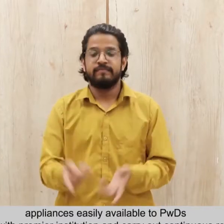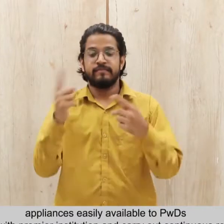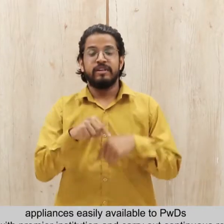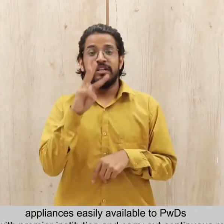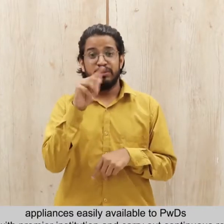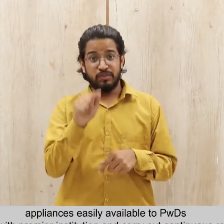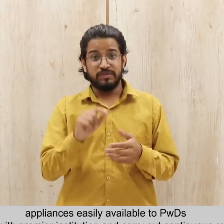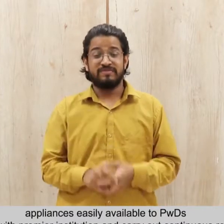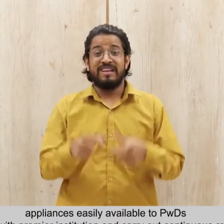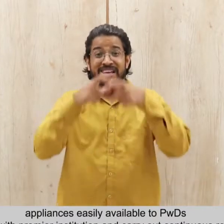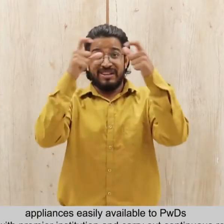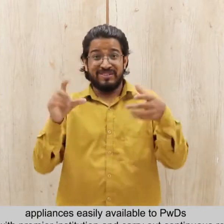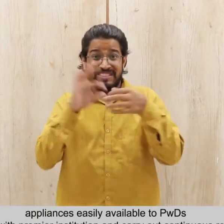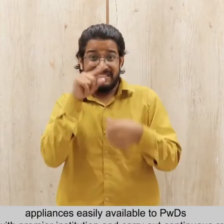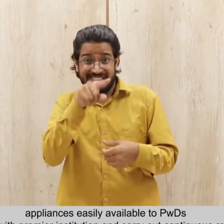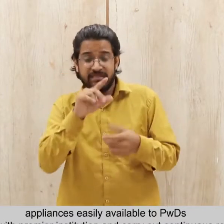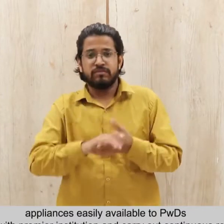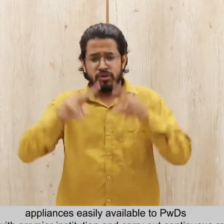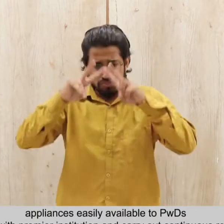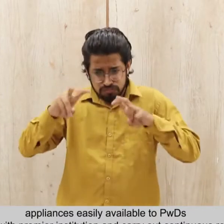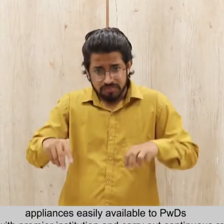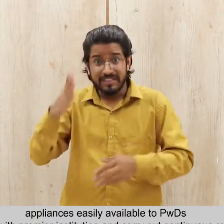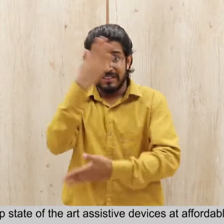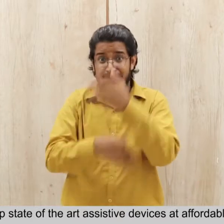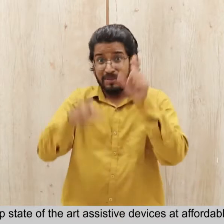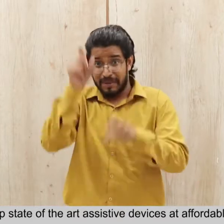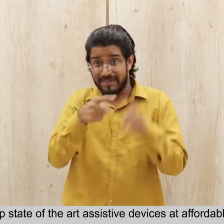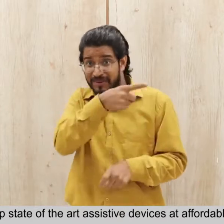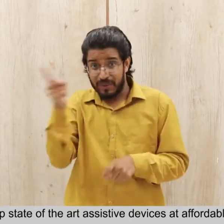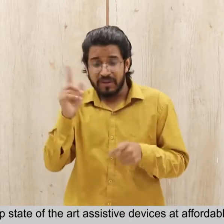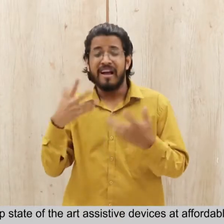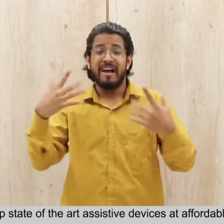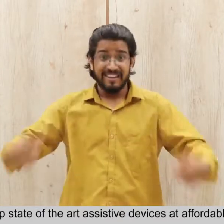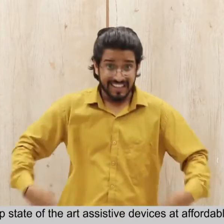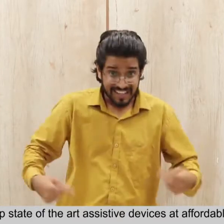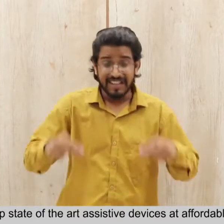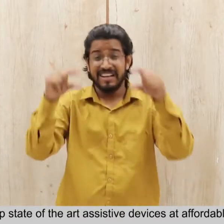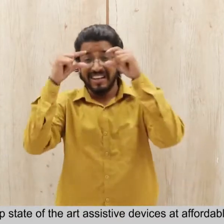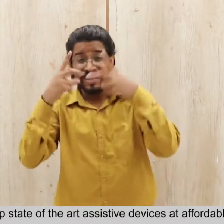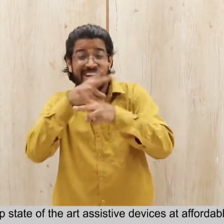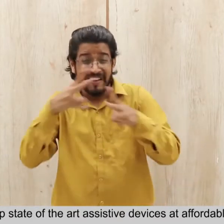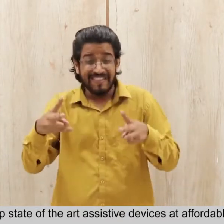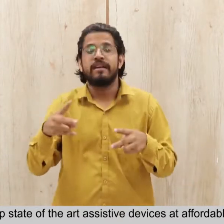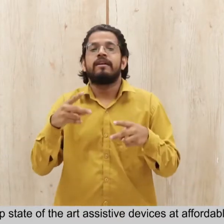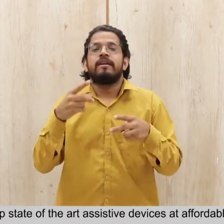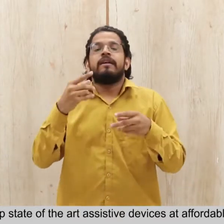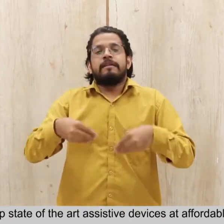premier institutions and carry out continuous research and development to develop state-of-the-art assistive devices at affordable